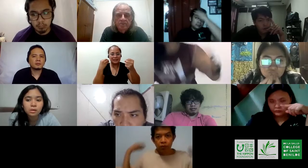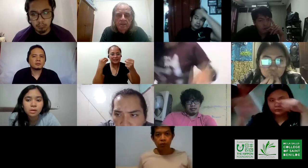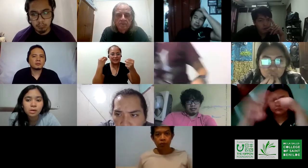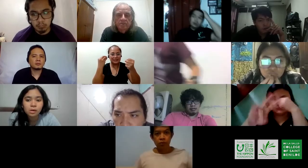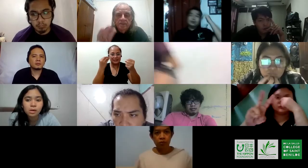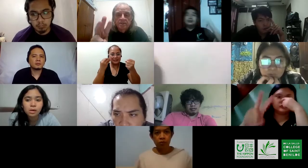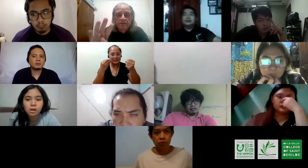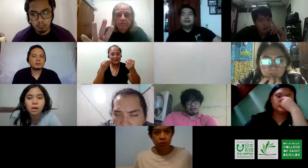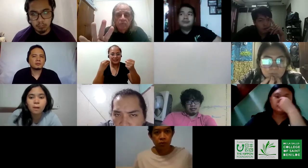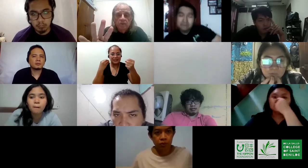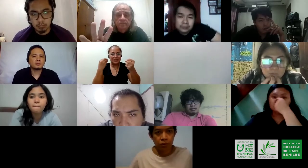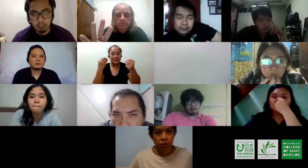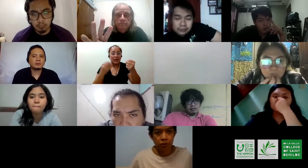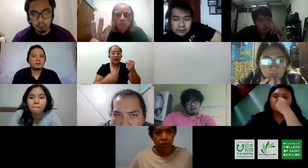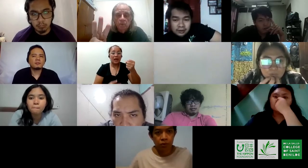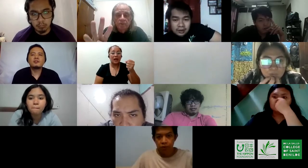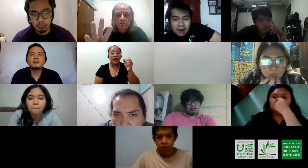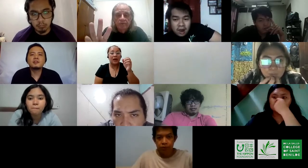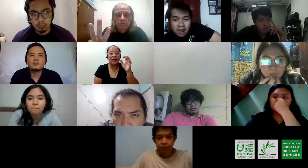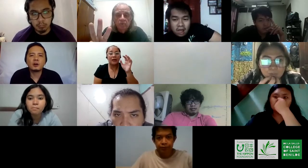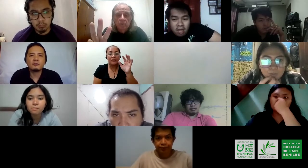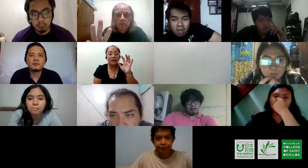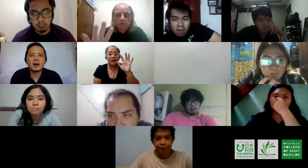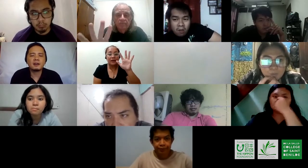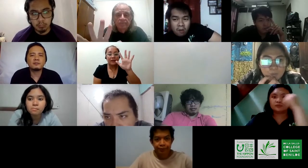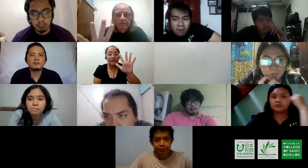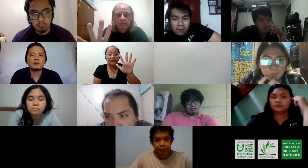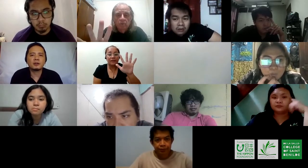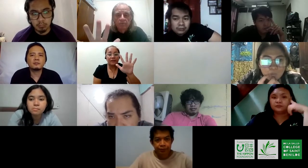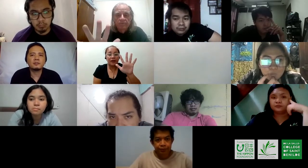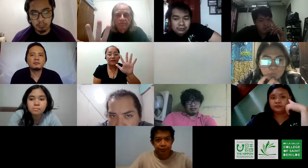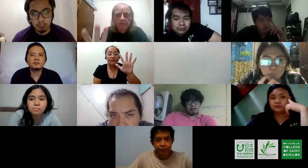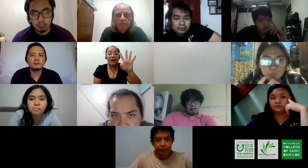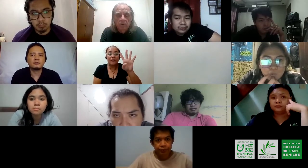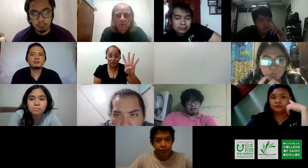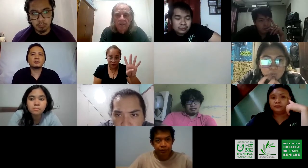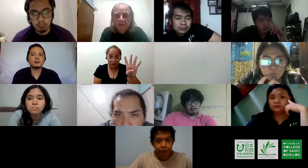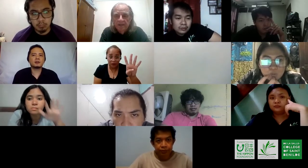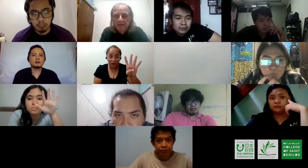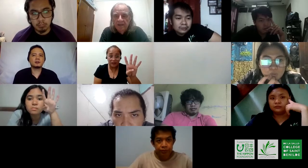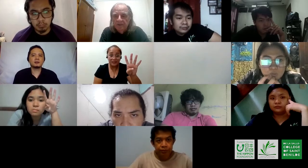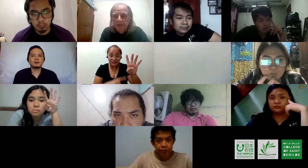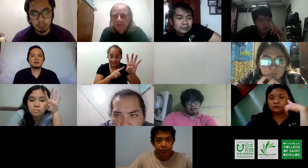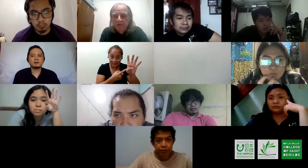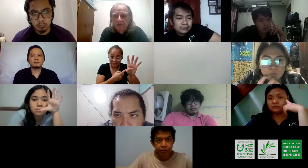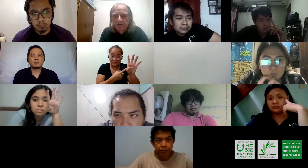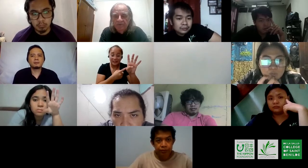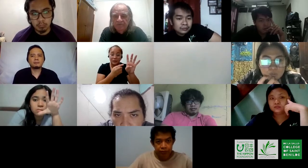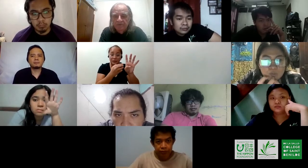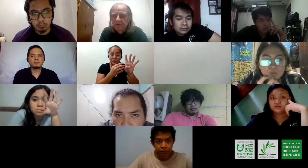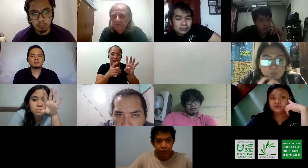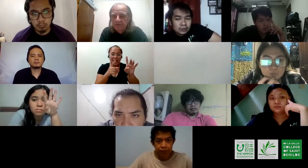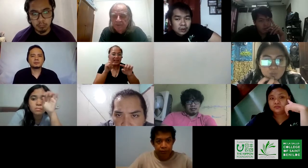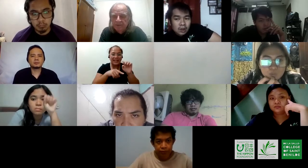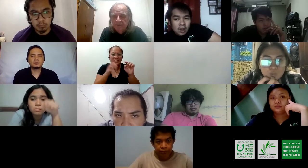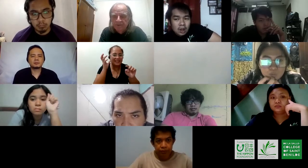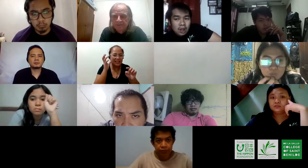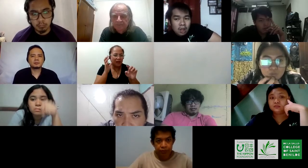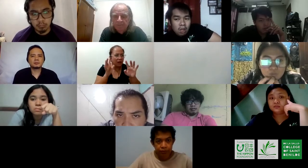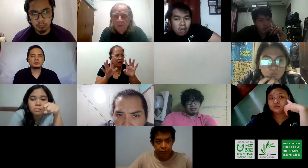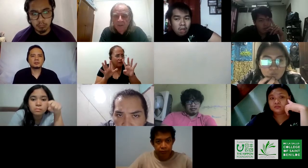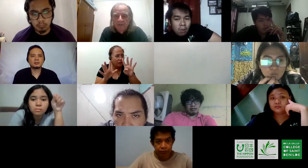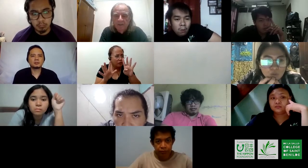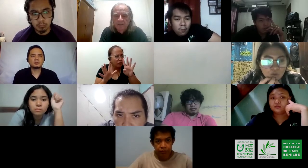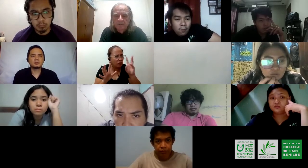having some sound. 64? 54, 54, 54, okay. I couldn't hear if it's 50 or 60,